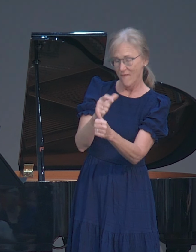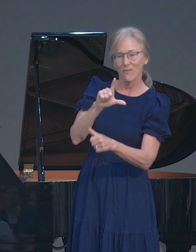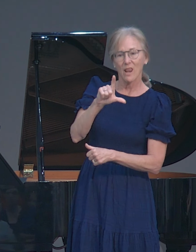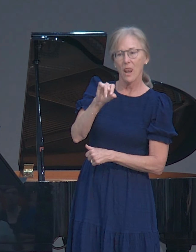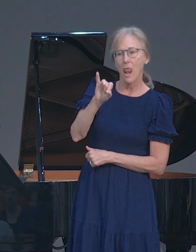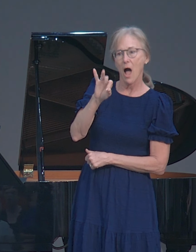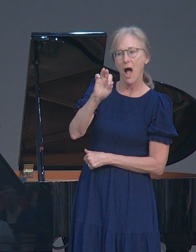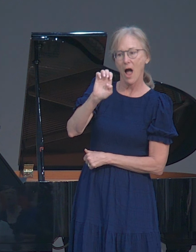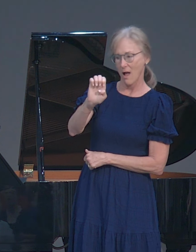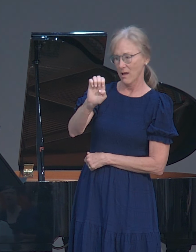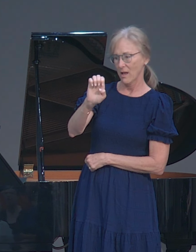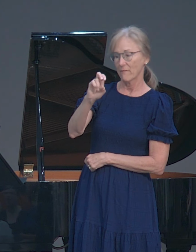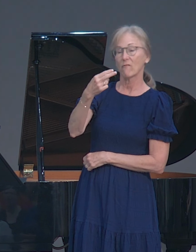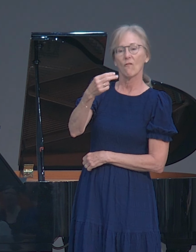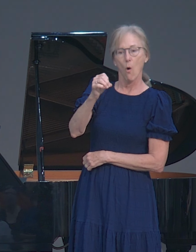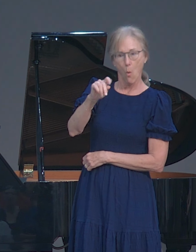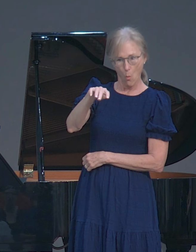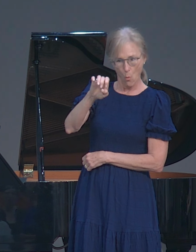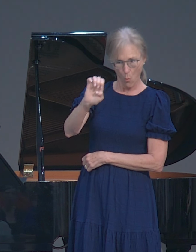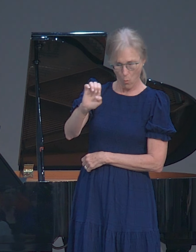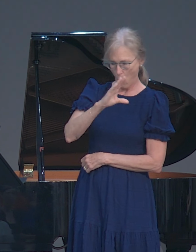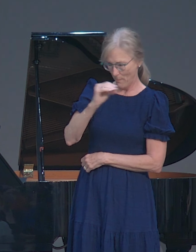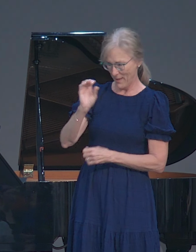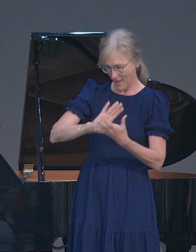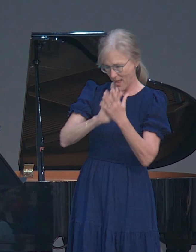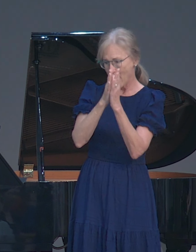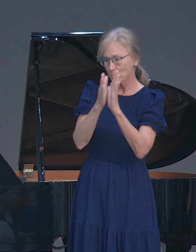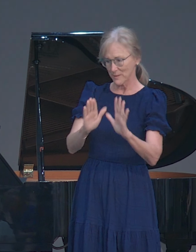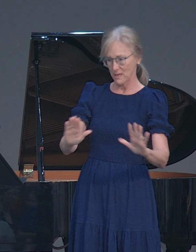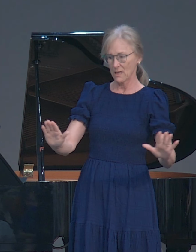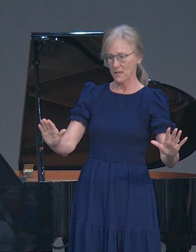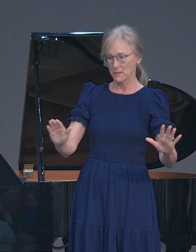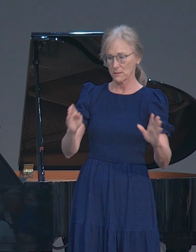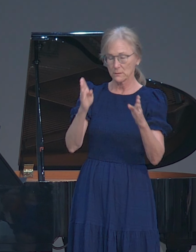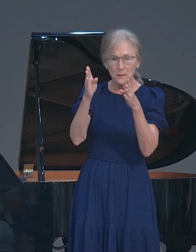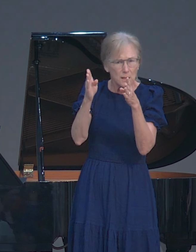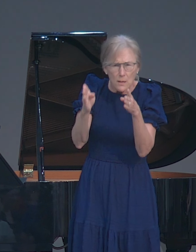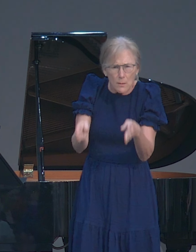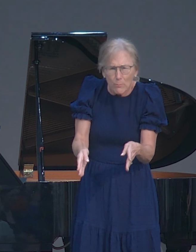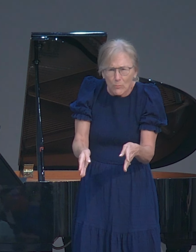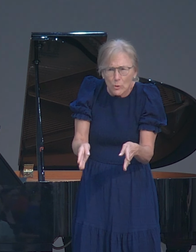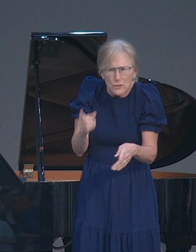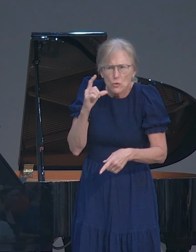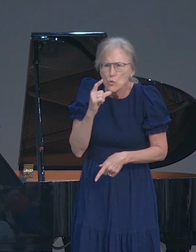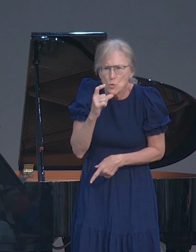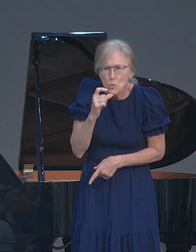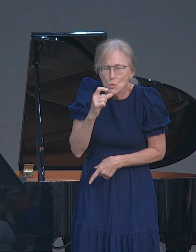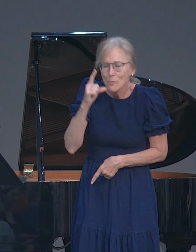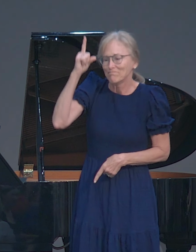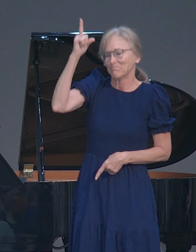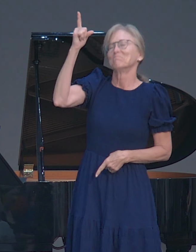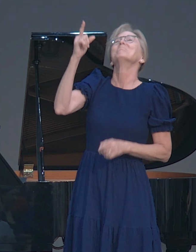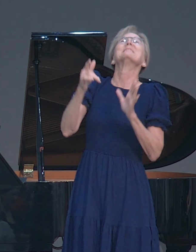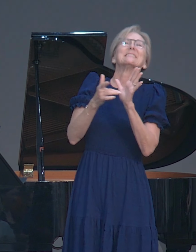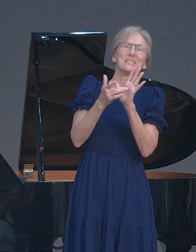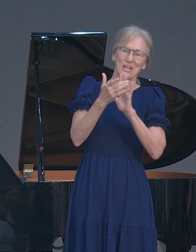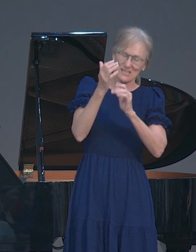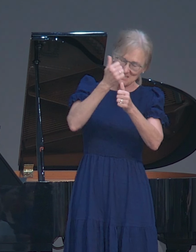the source of life, hope and peace, Jesus the